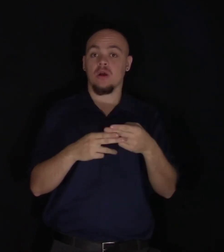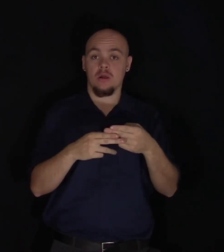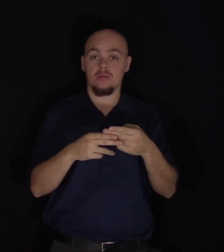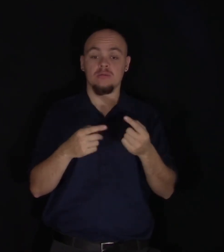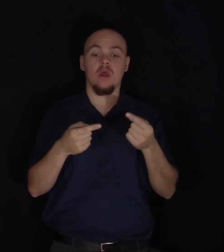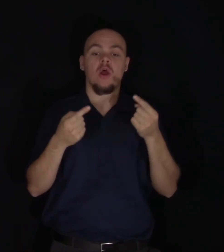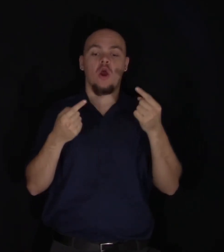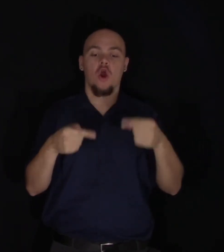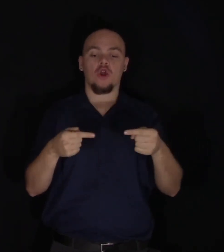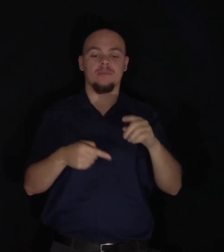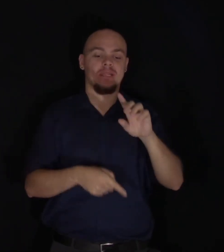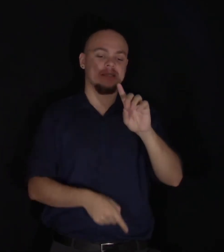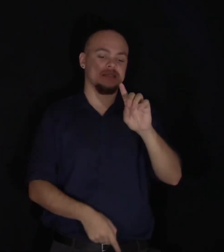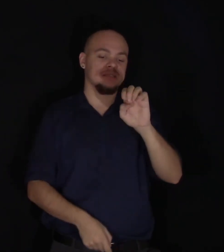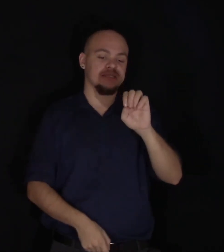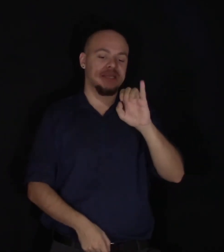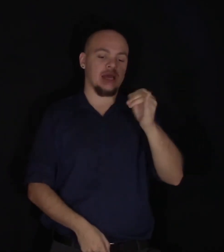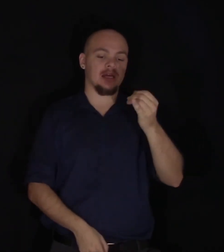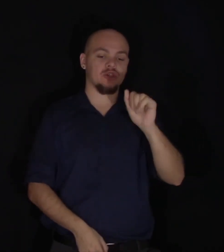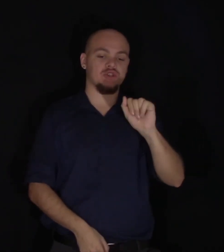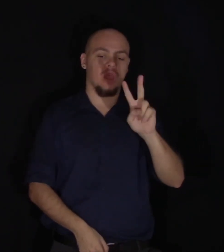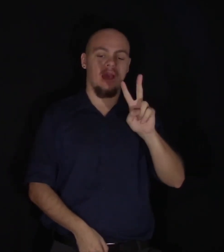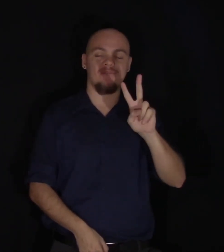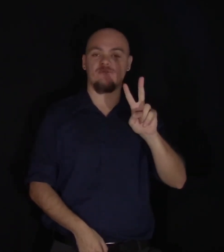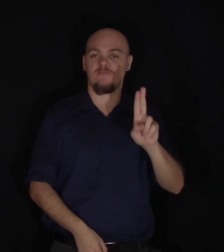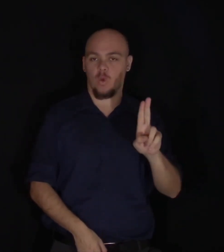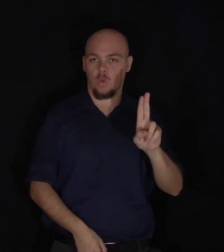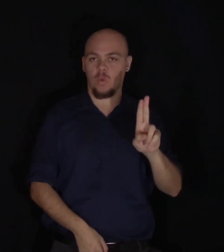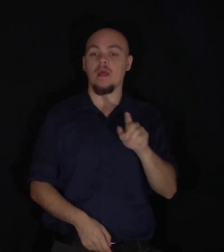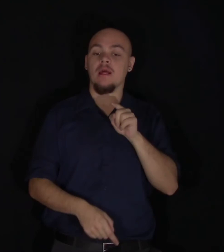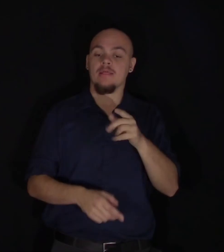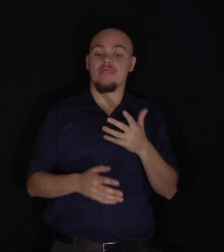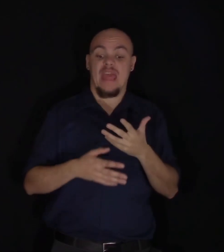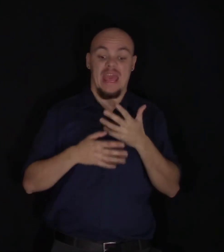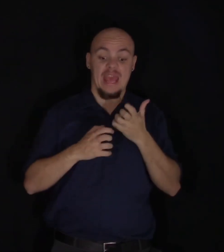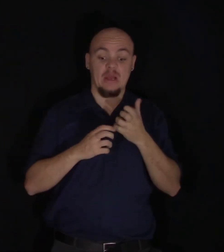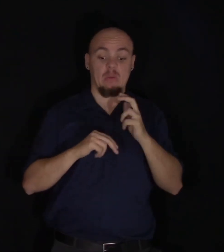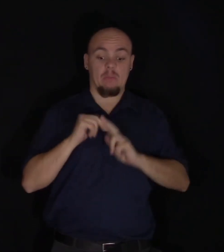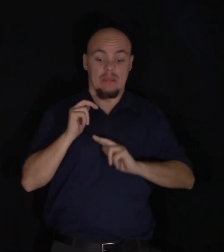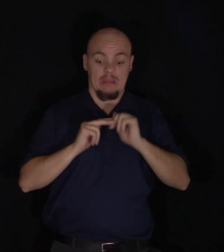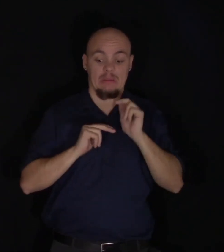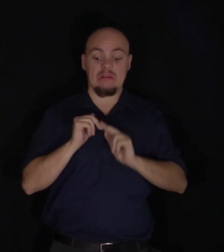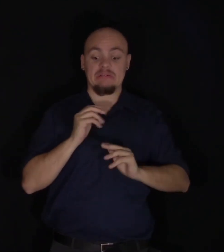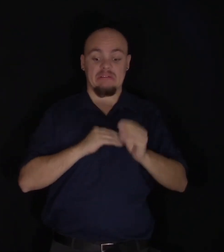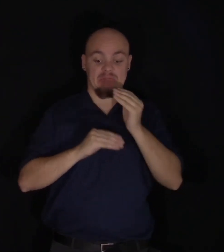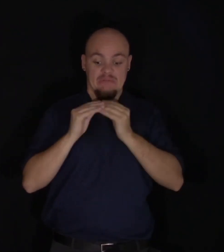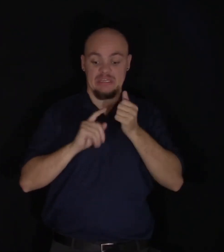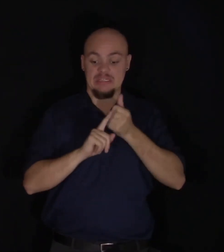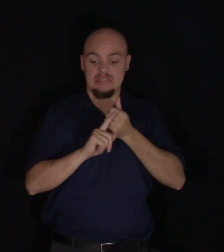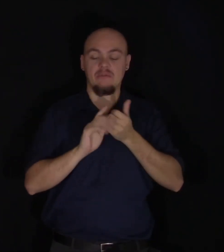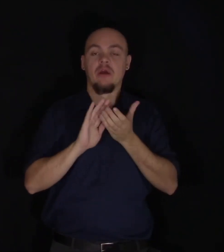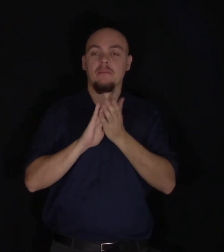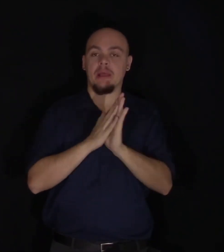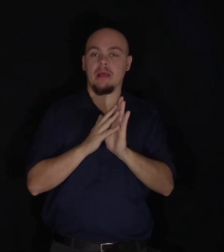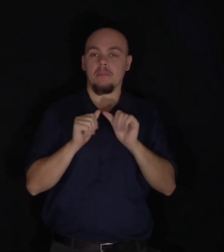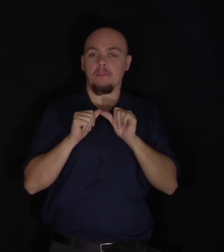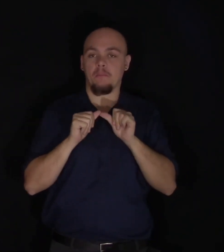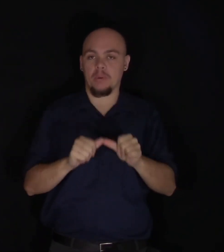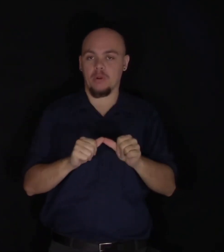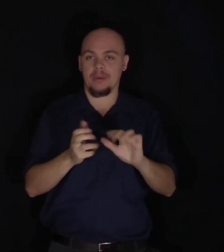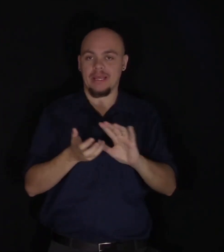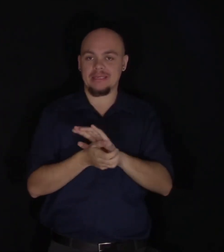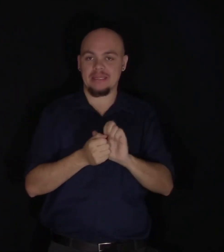deja vu. The anger builds and feeds on itself. until there's permanent damage or